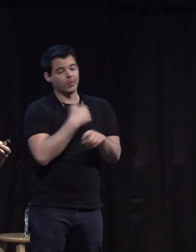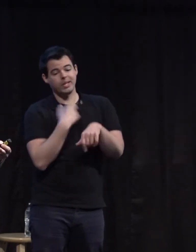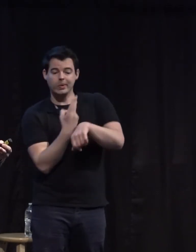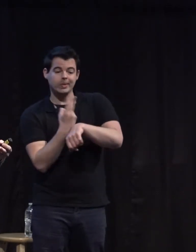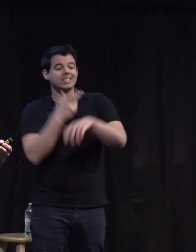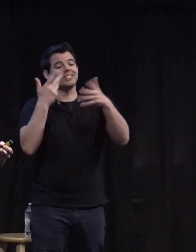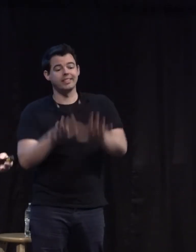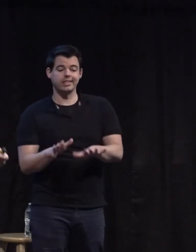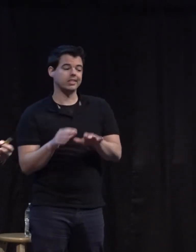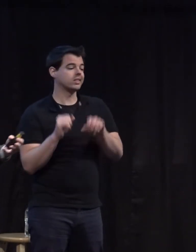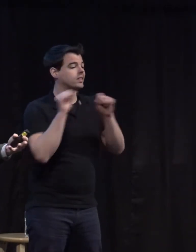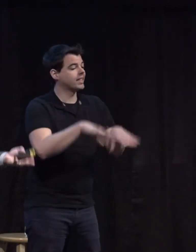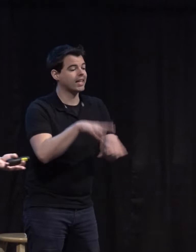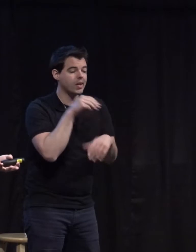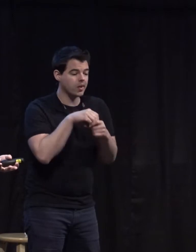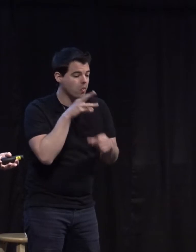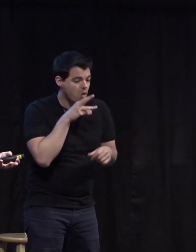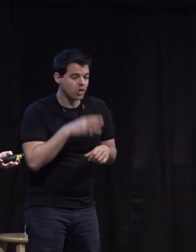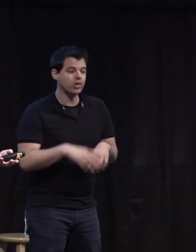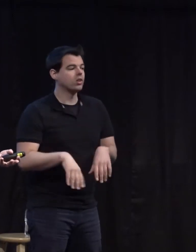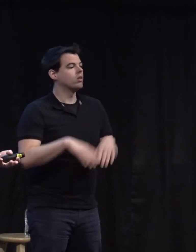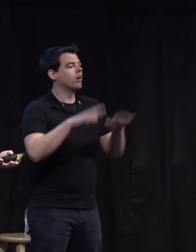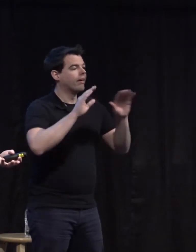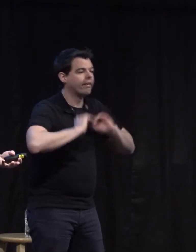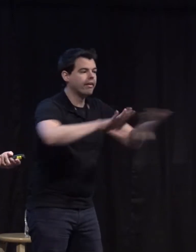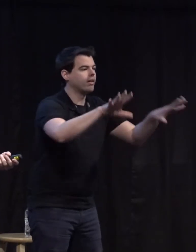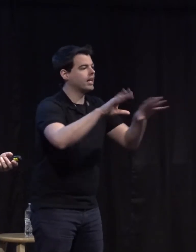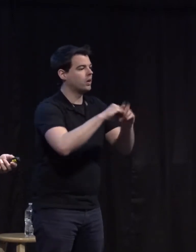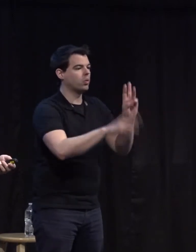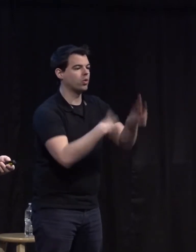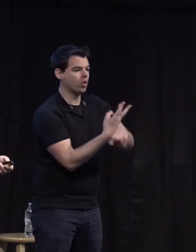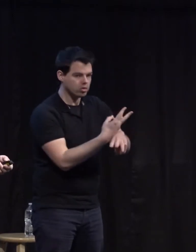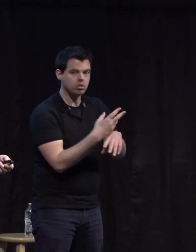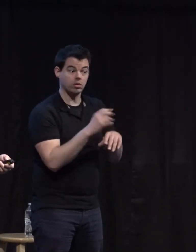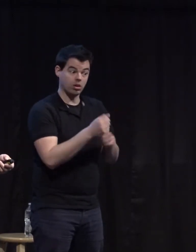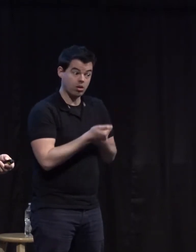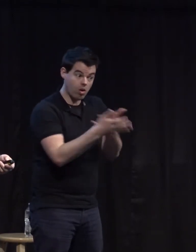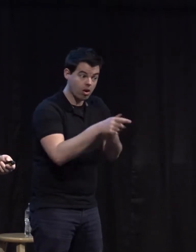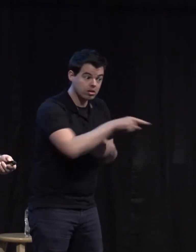problems. They can cause abnormal sexual development in these animals.